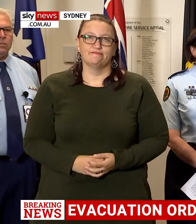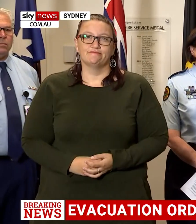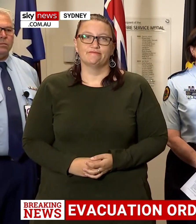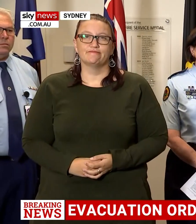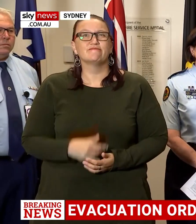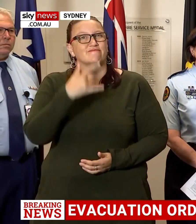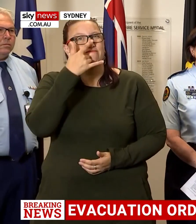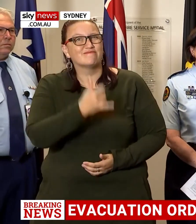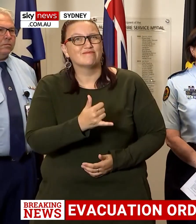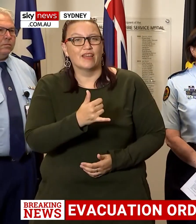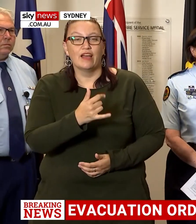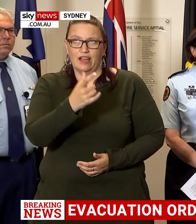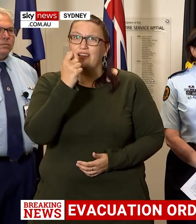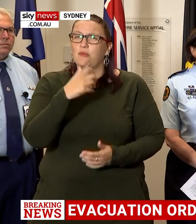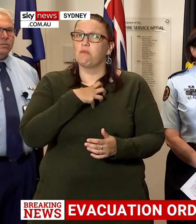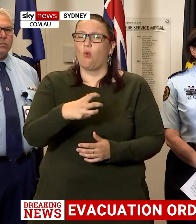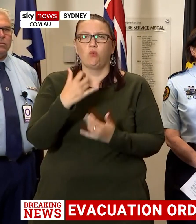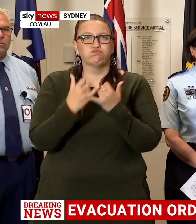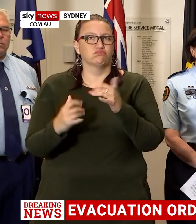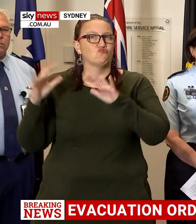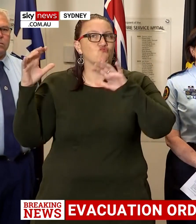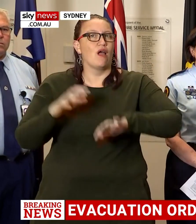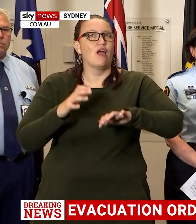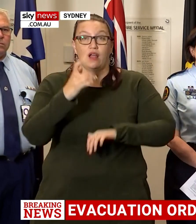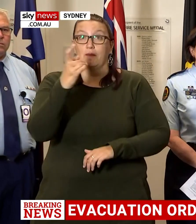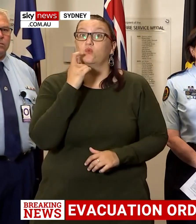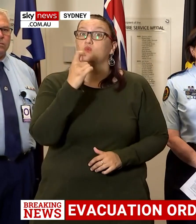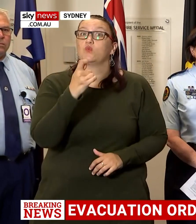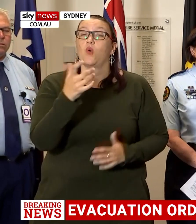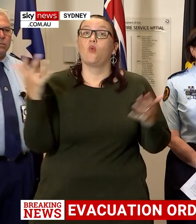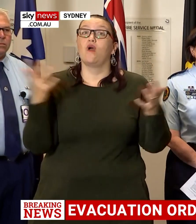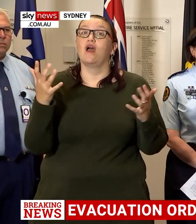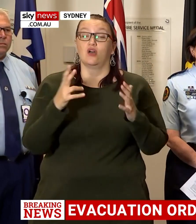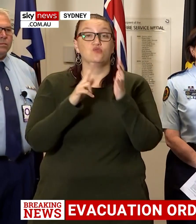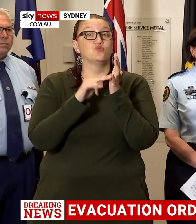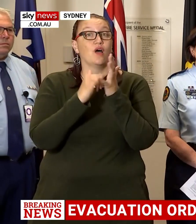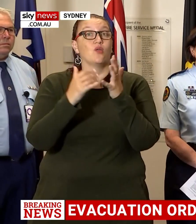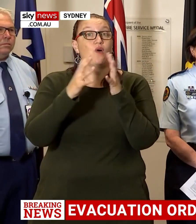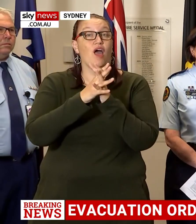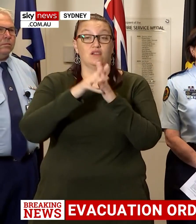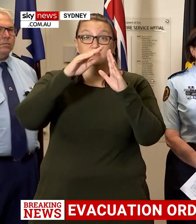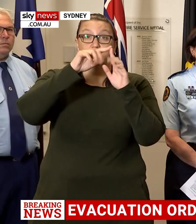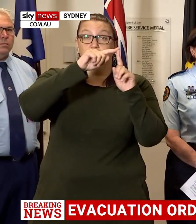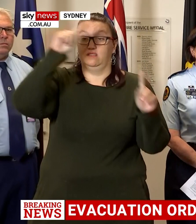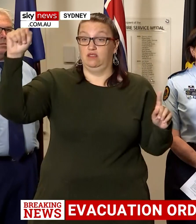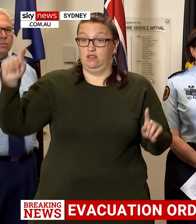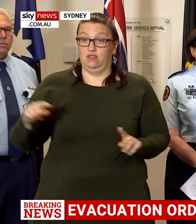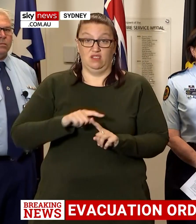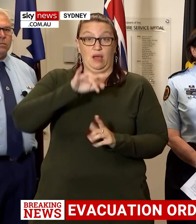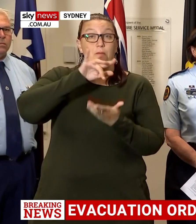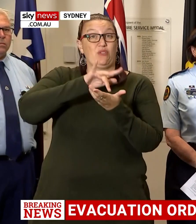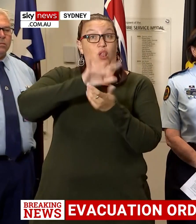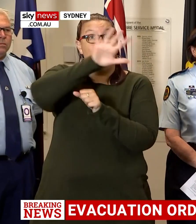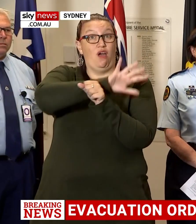will impact inland New South Wales, and Commissioner York will give information there. So inland country communities, thus far not impacted by